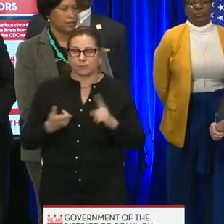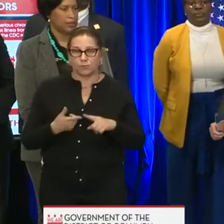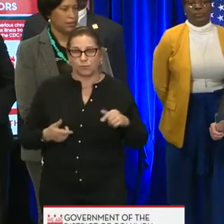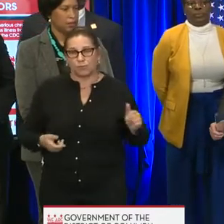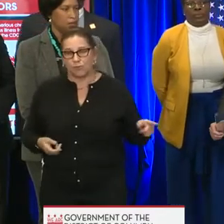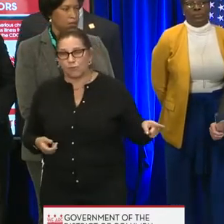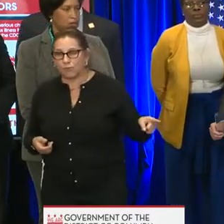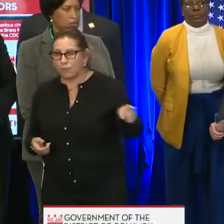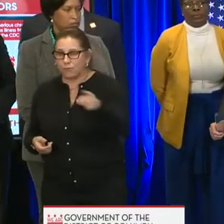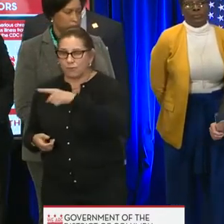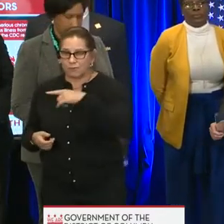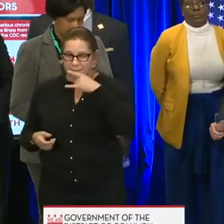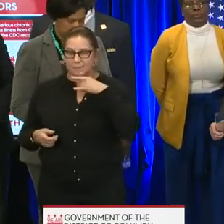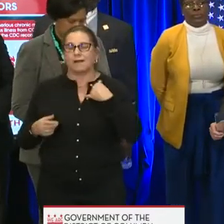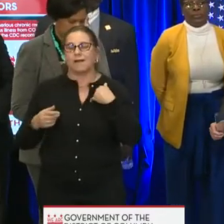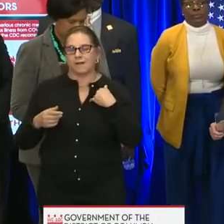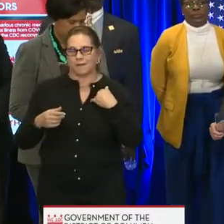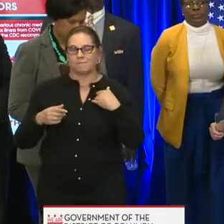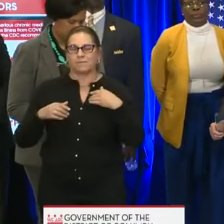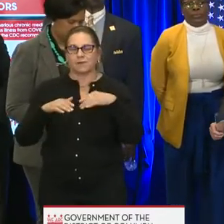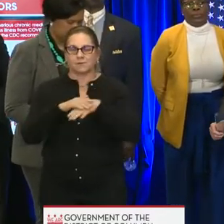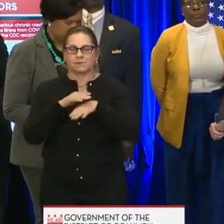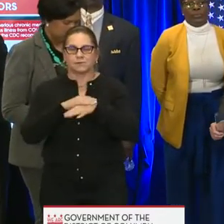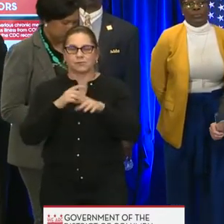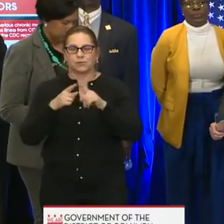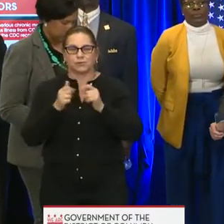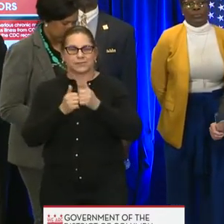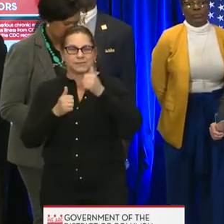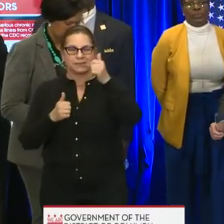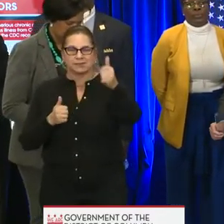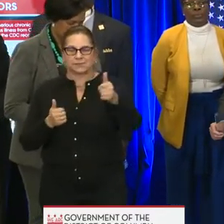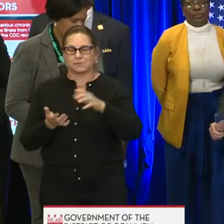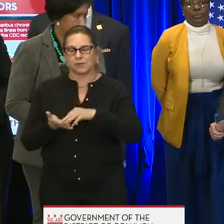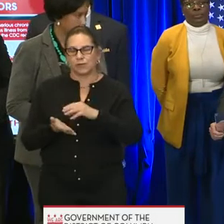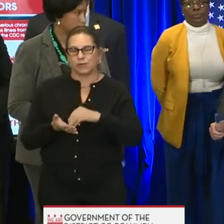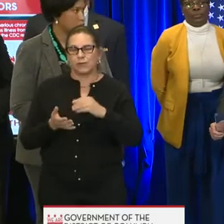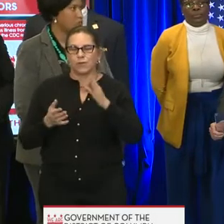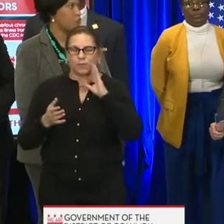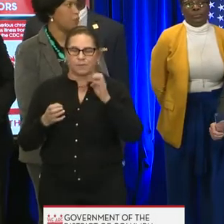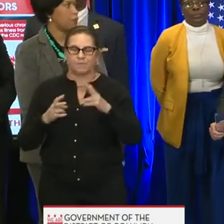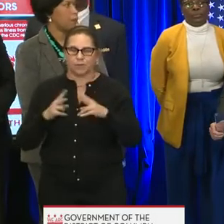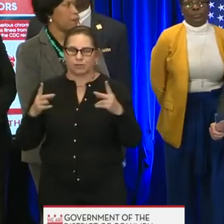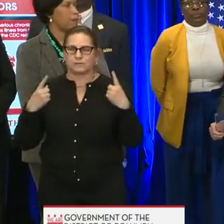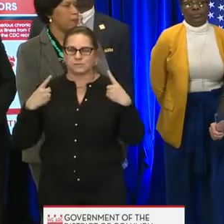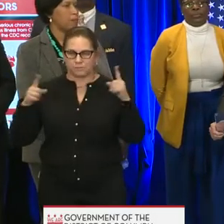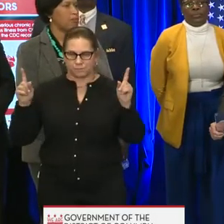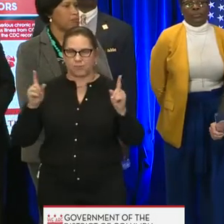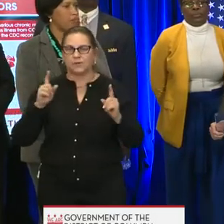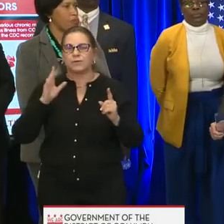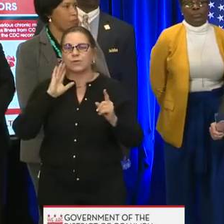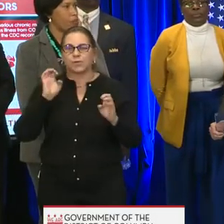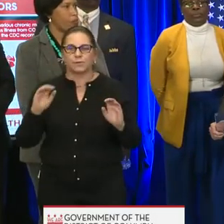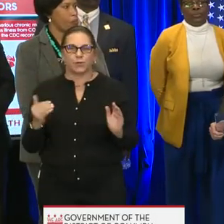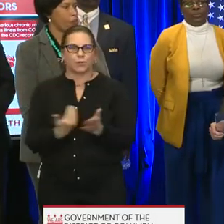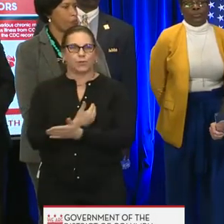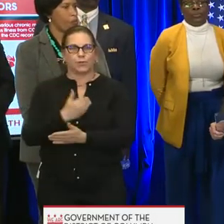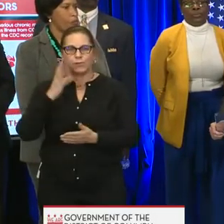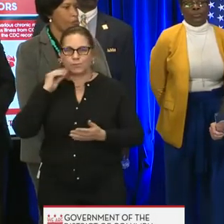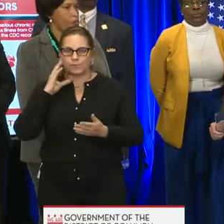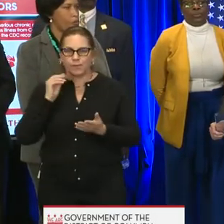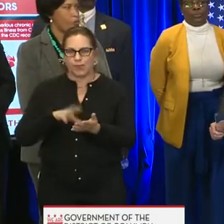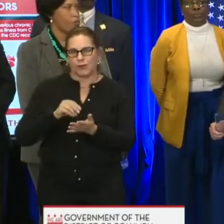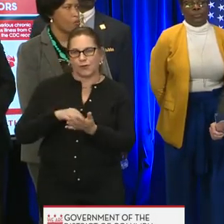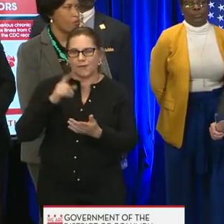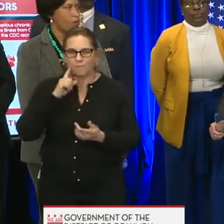learning activities will be successful and that learning will continue for students. We are joined here today by Chancellor